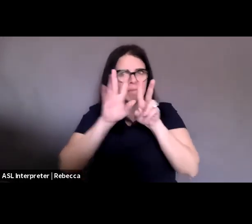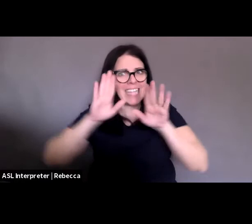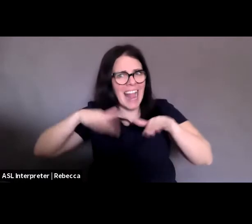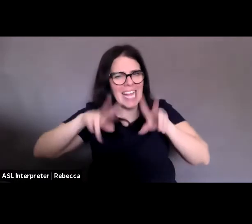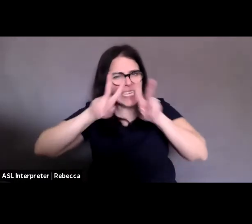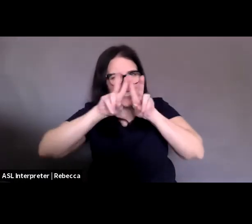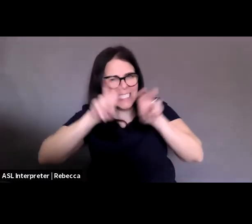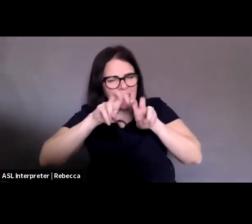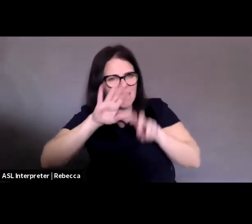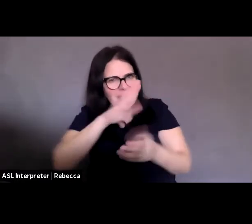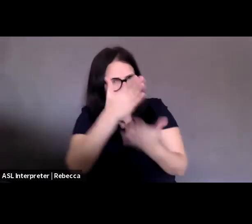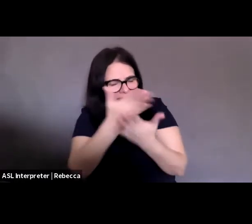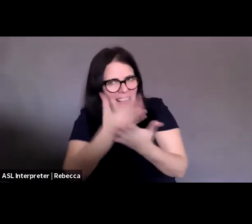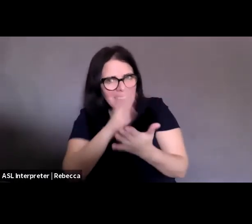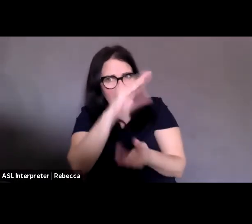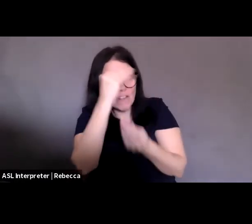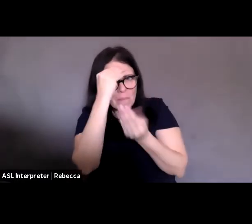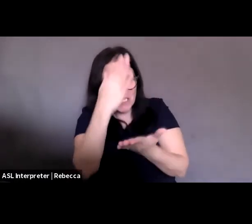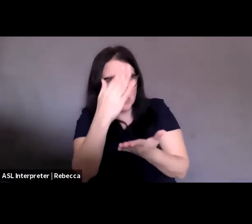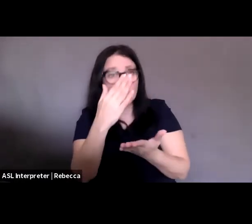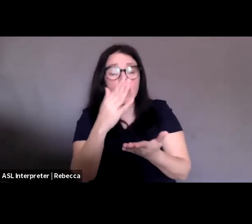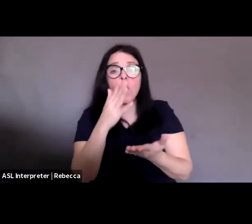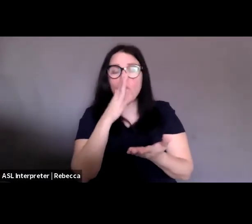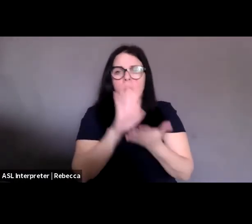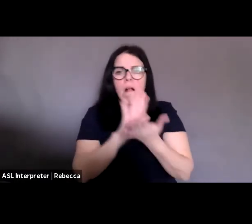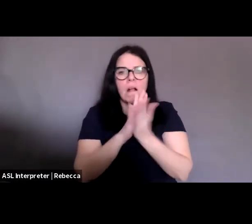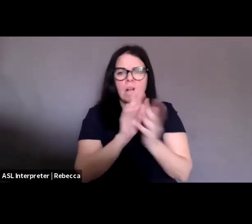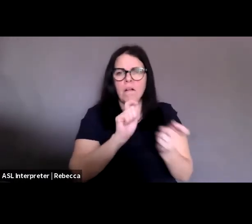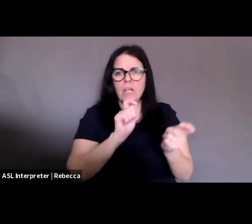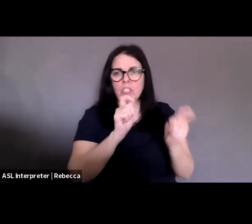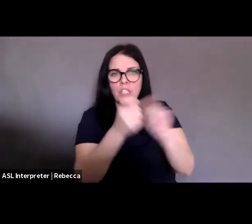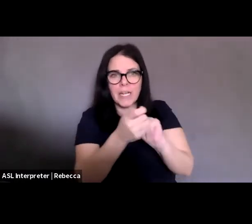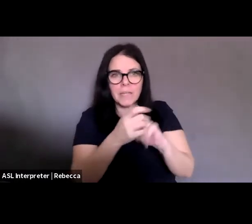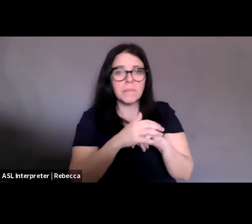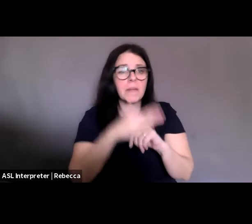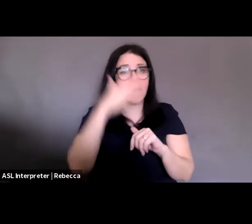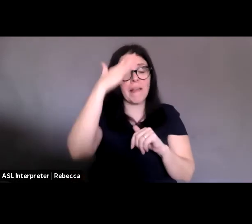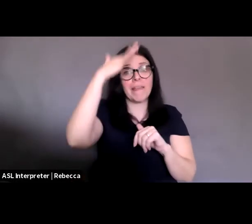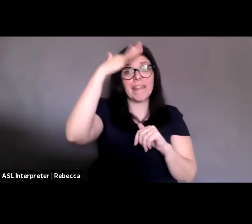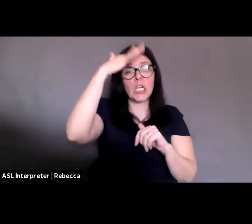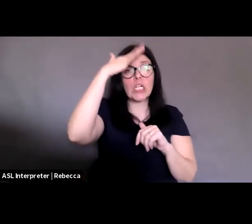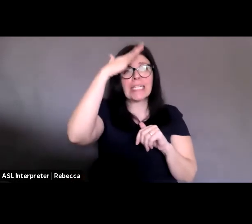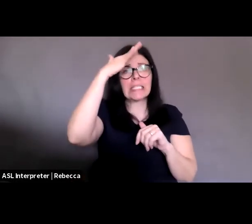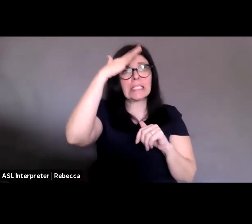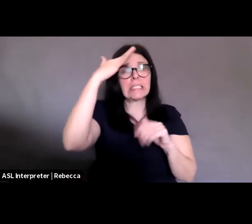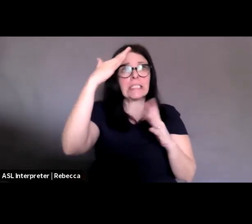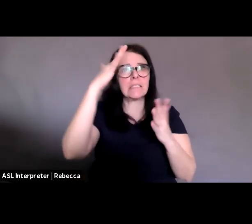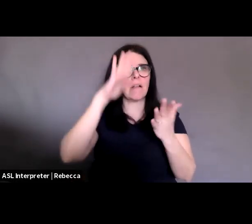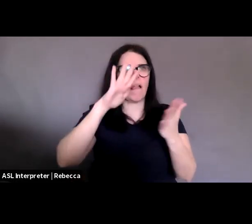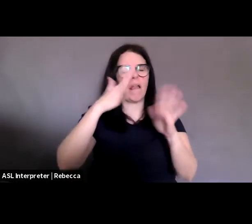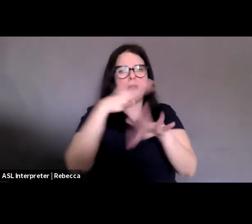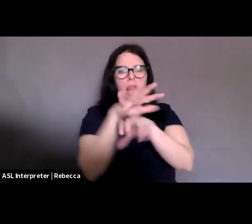a transformation process occurs. The theories become legal principles, and